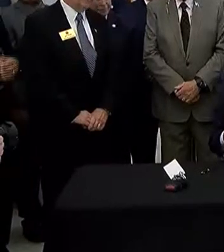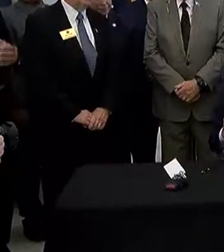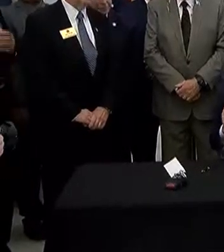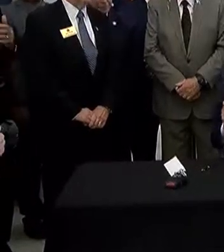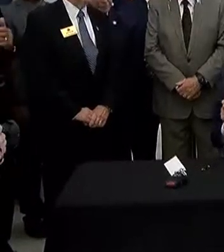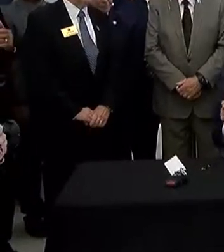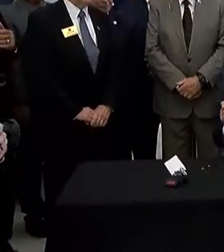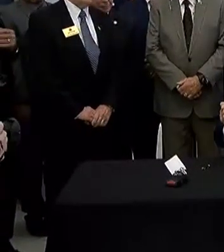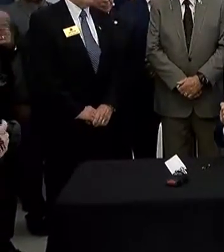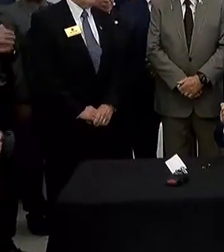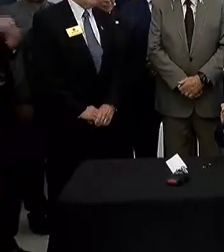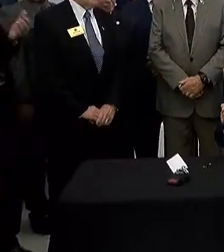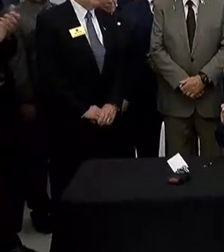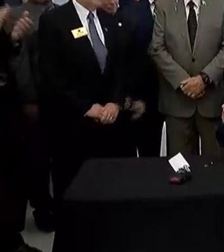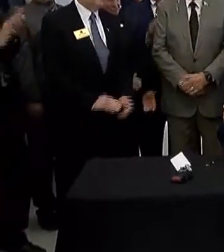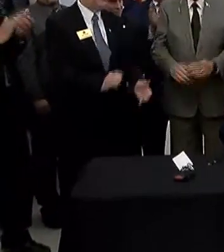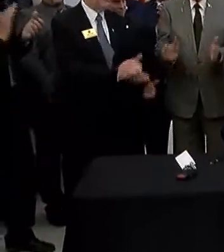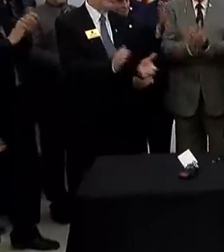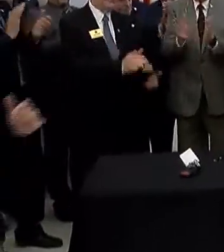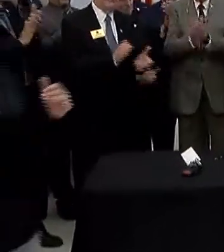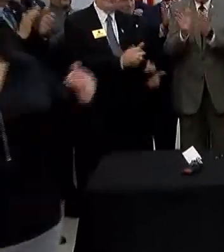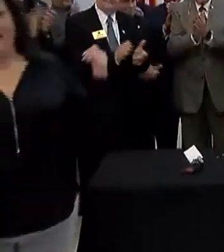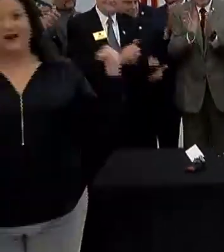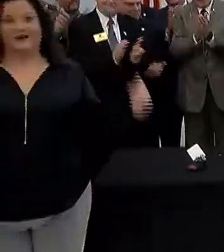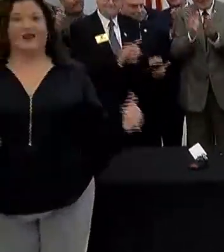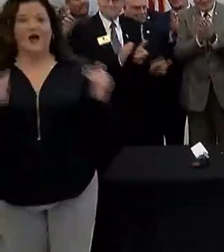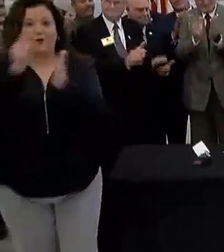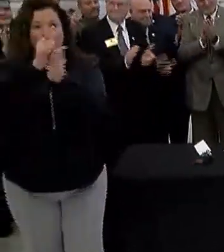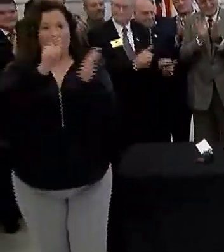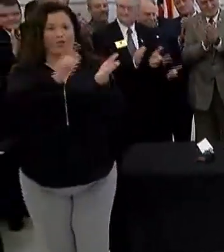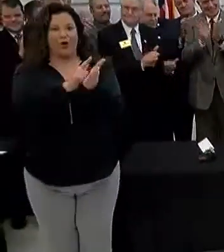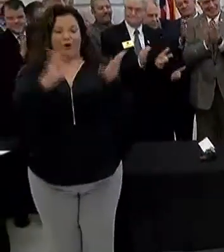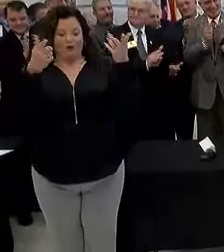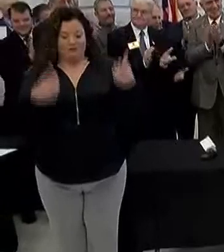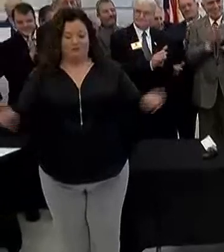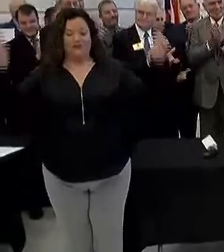It's now signed into law. Everybody in Arkansas ought to celebrate.